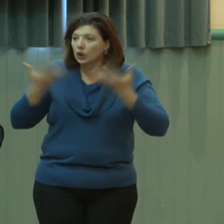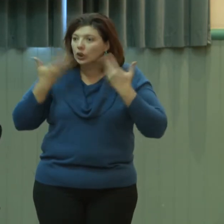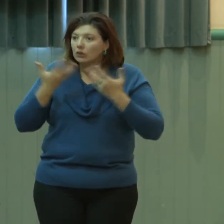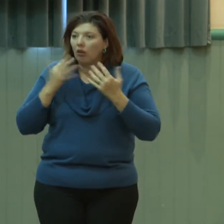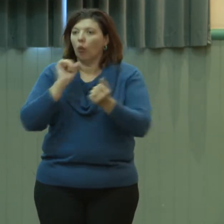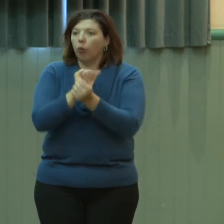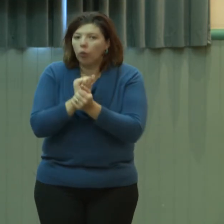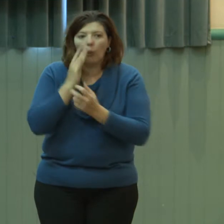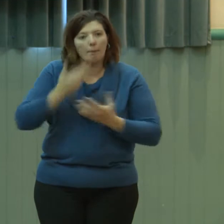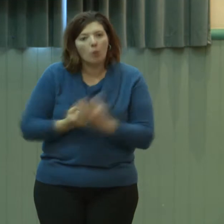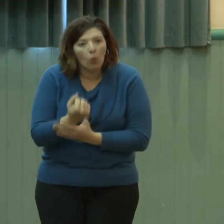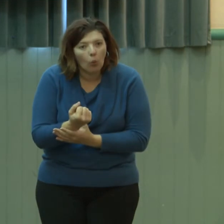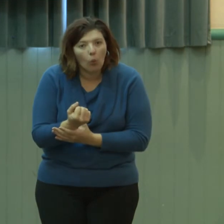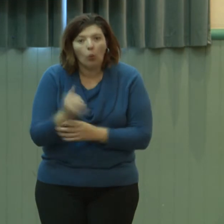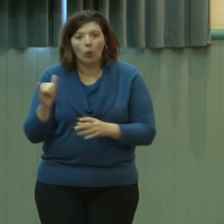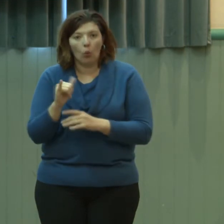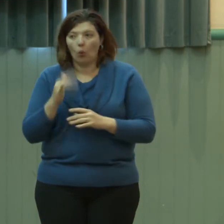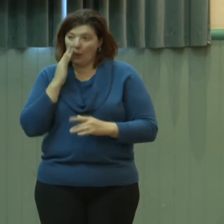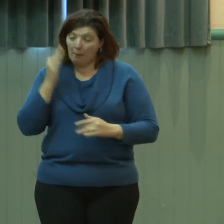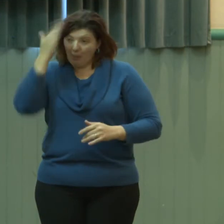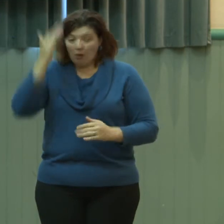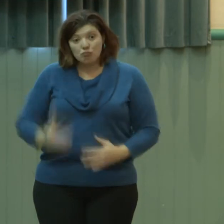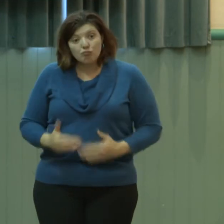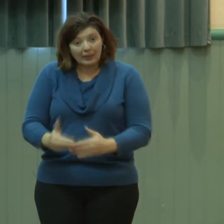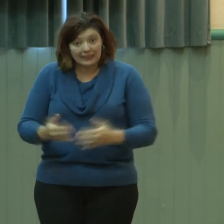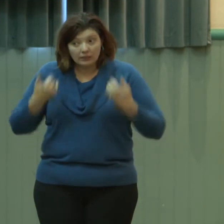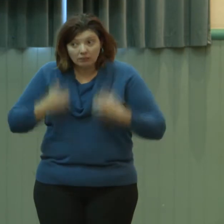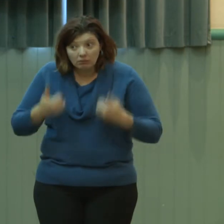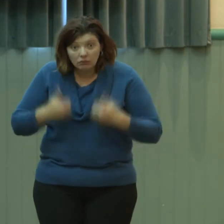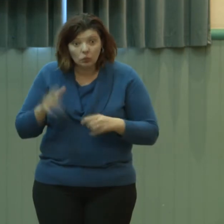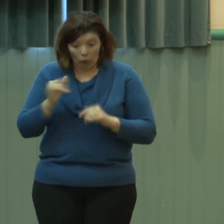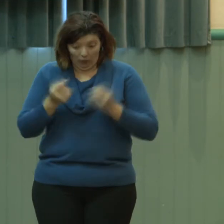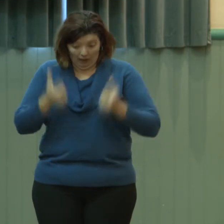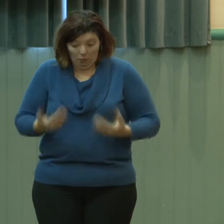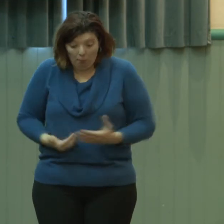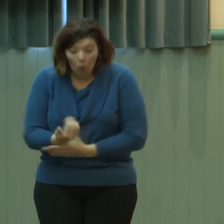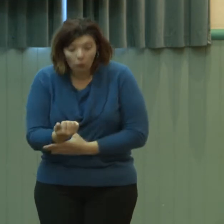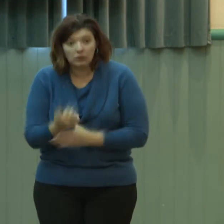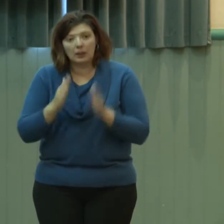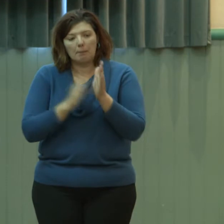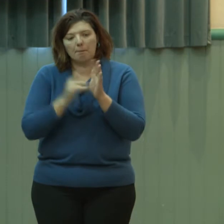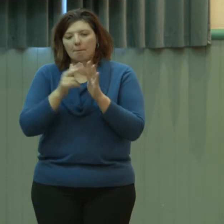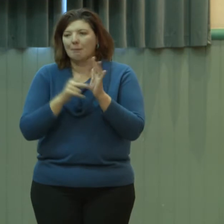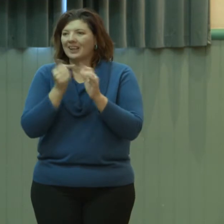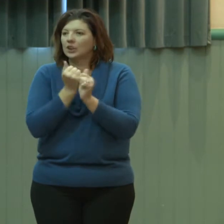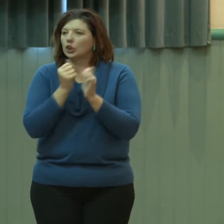having meningitis after birth. Sometimes in special care baby units, kids are given